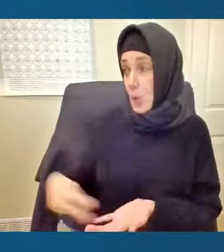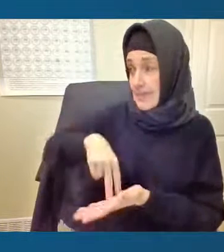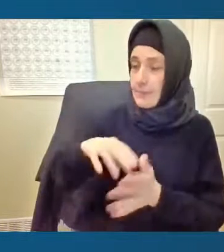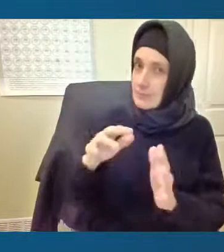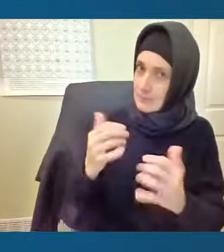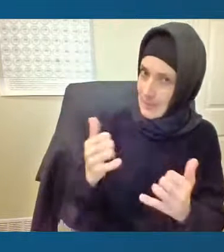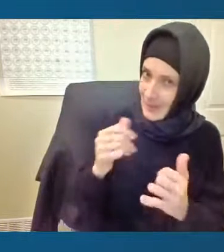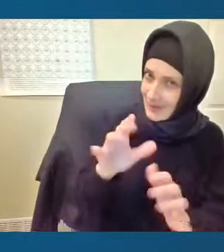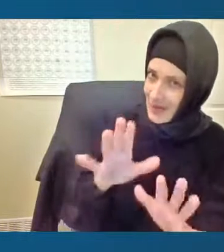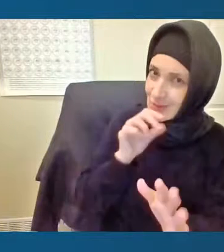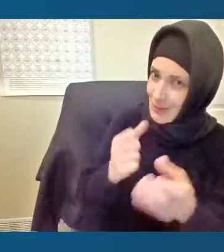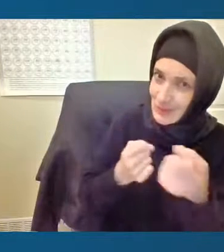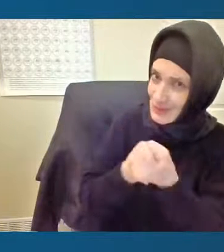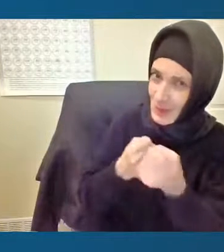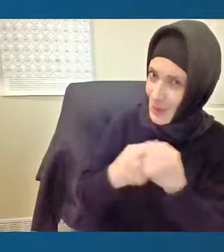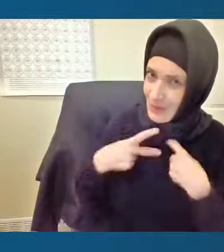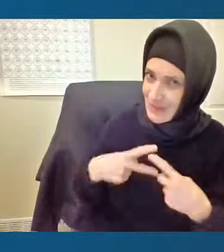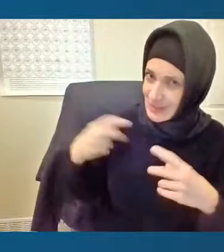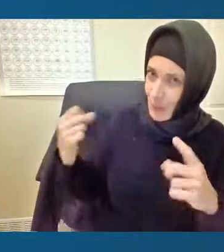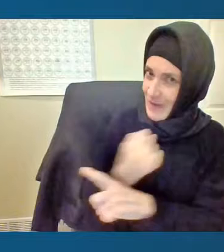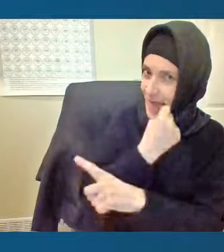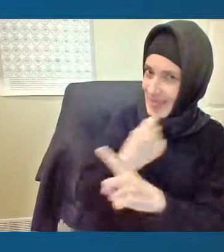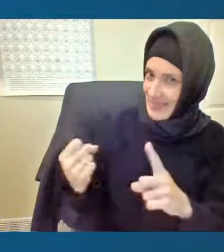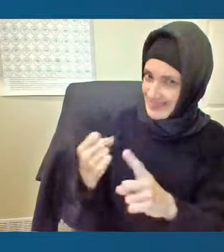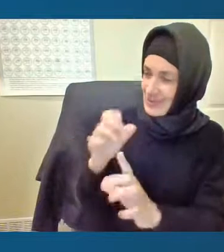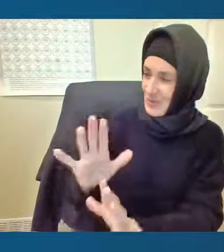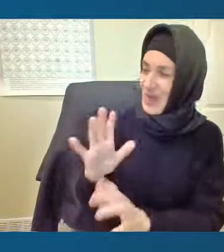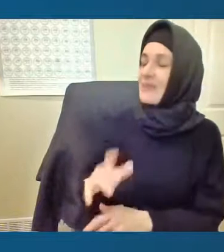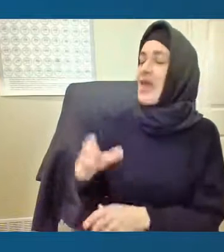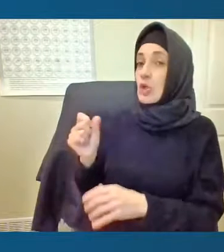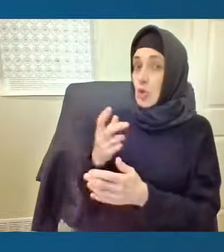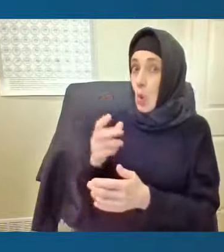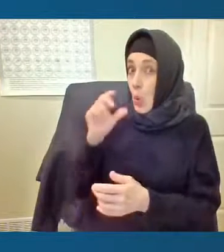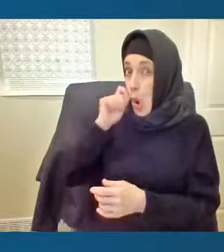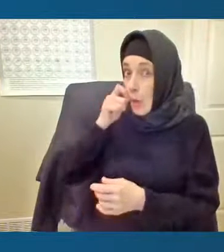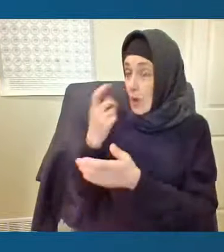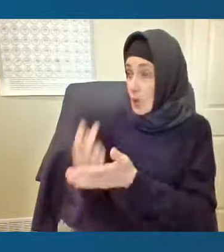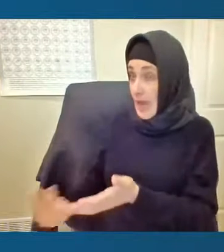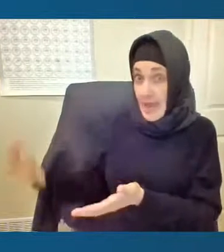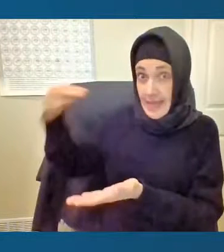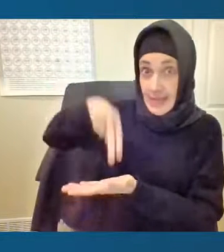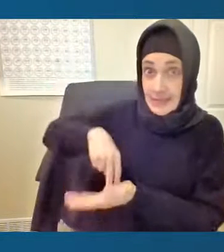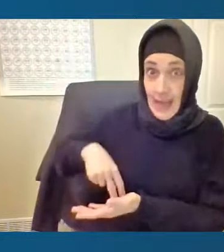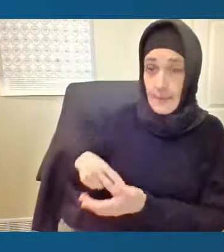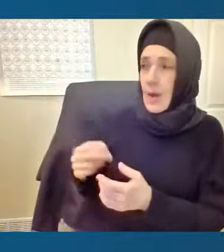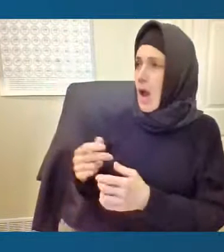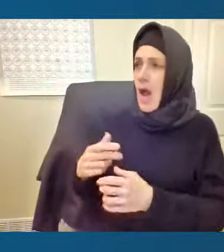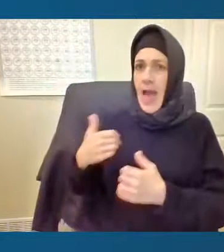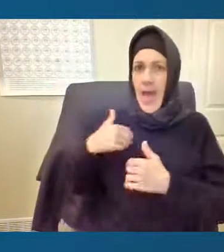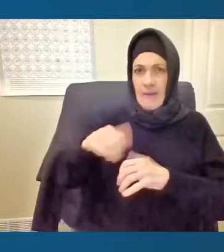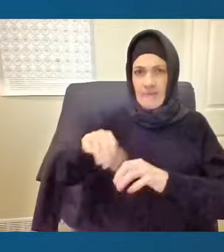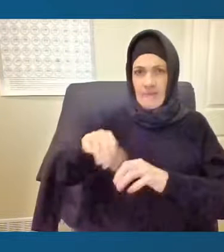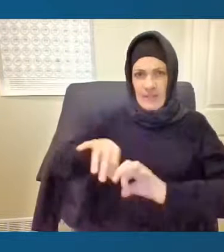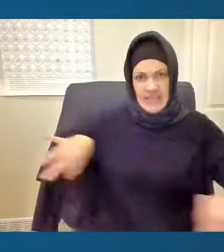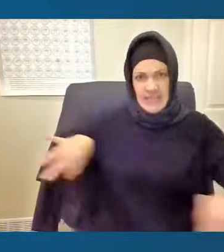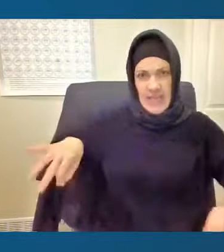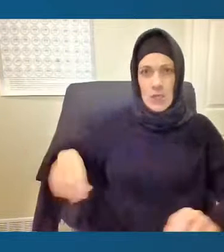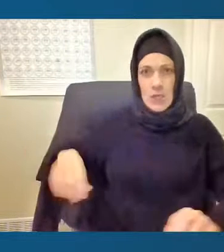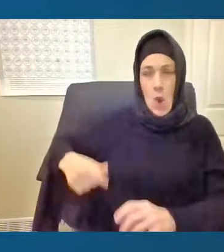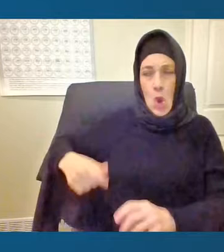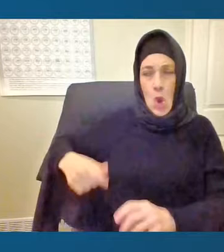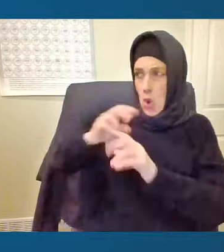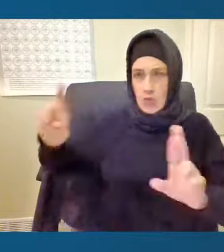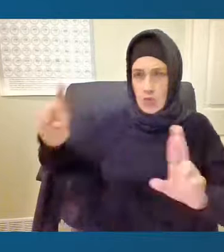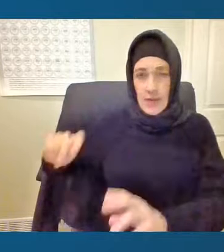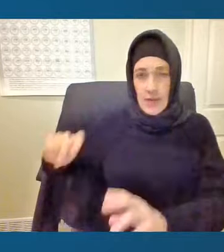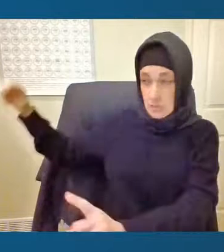right? But he gets up with his stick and he's about to hit the dude. Okay? He was a tough guy. All right? Whatever. It's a different age. You could put it